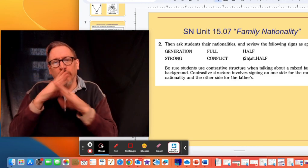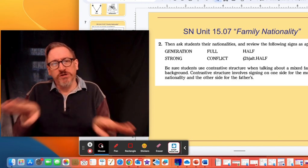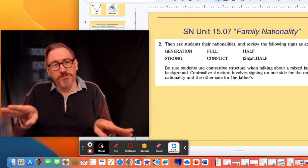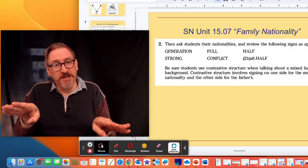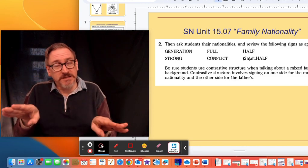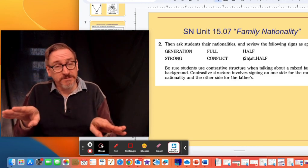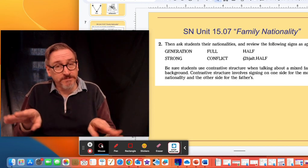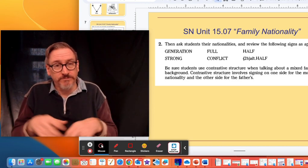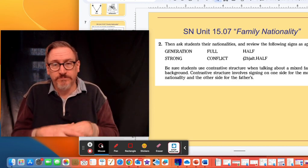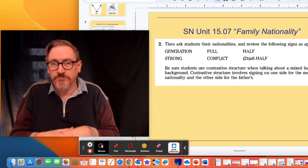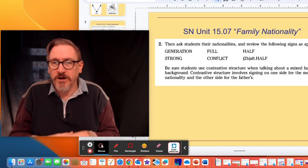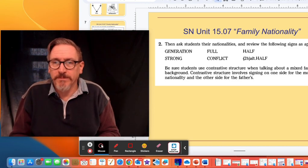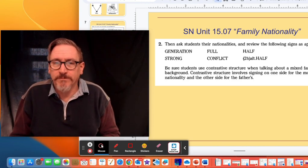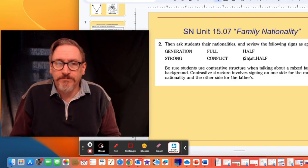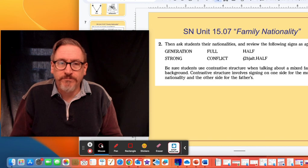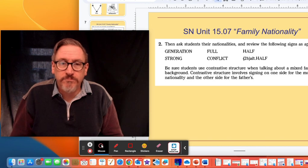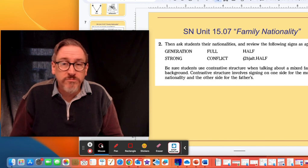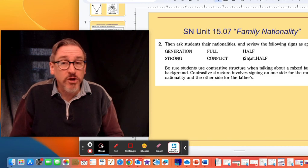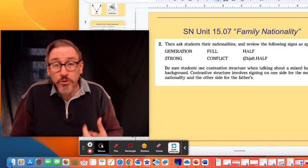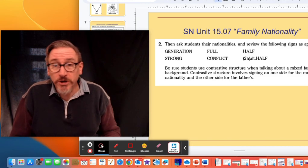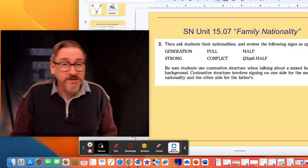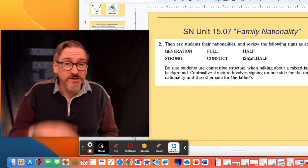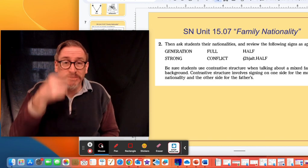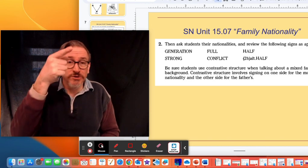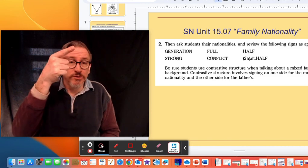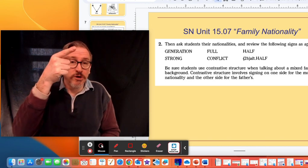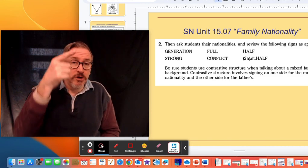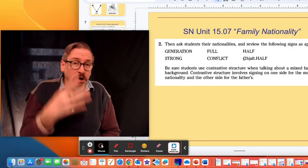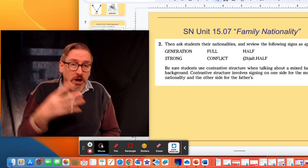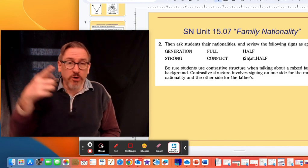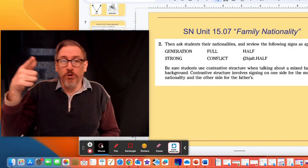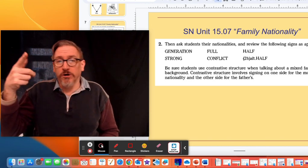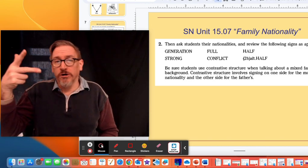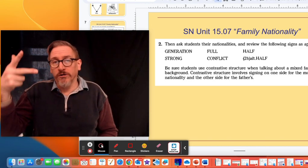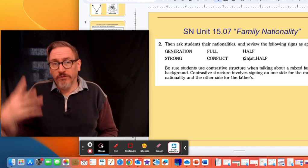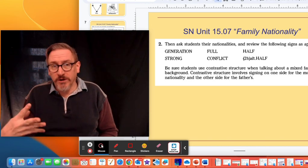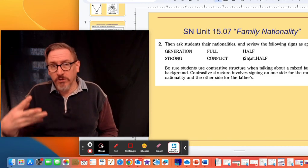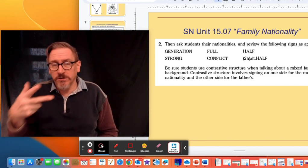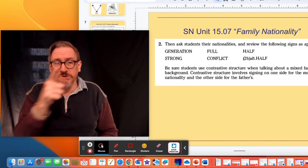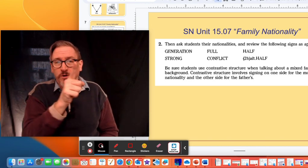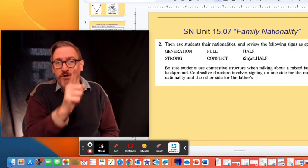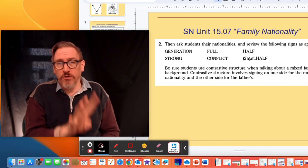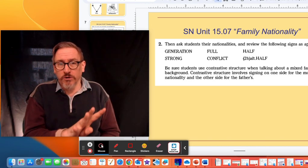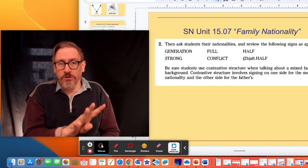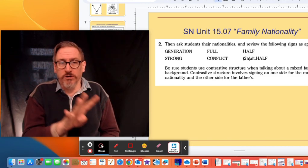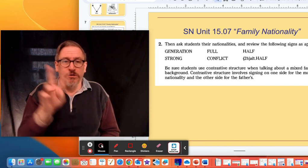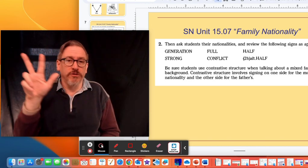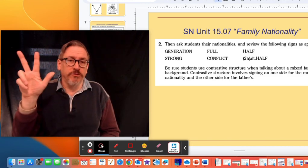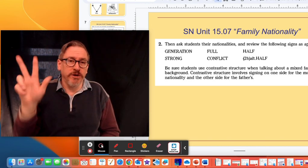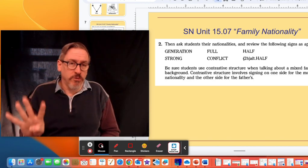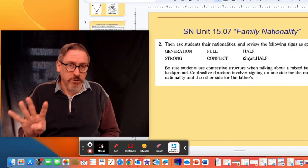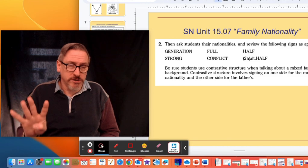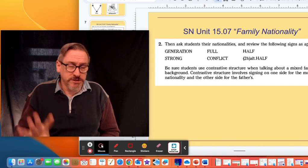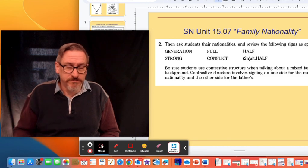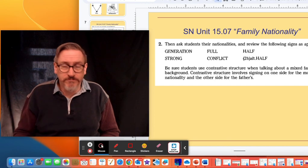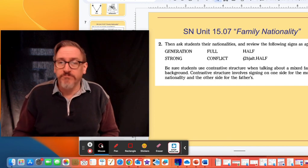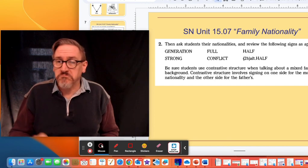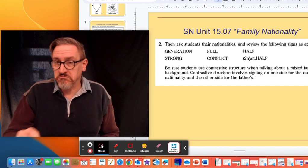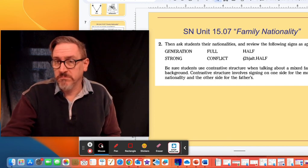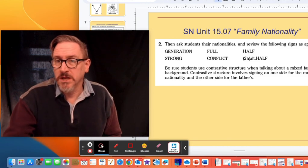half split, right? You can also do a quarter, 3/4, 1/4,